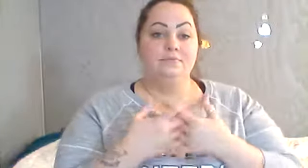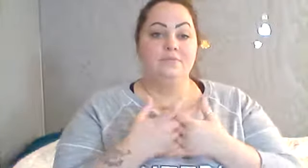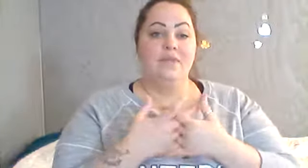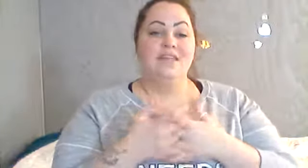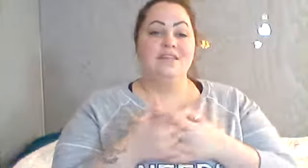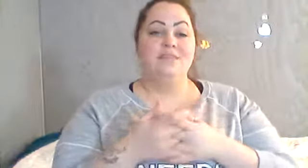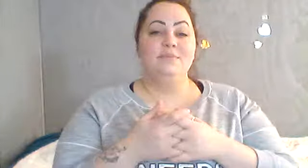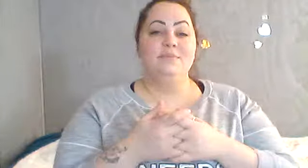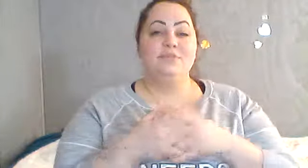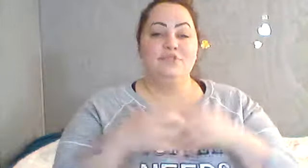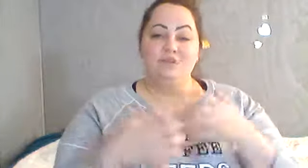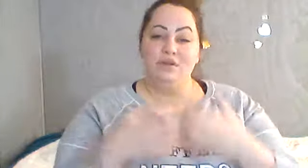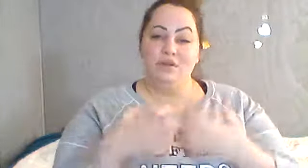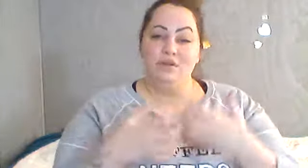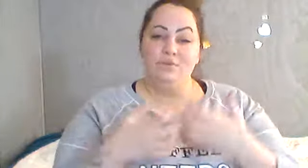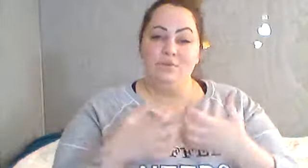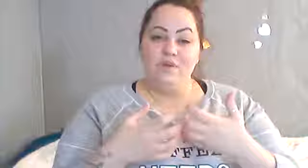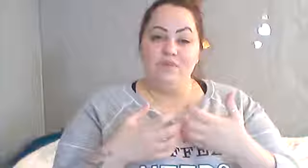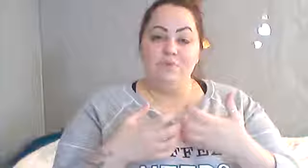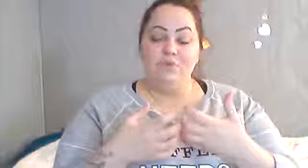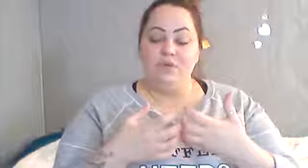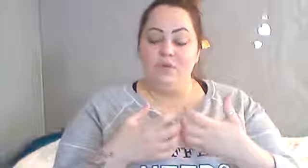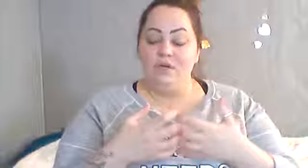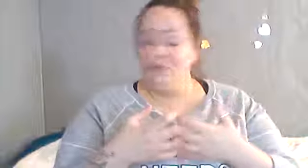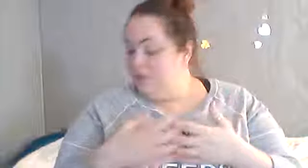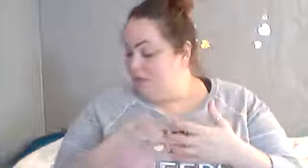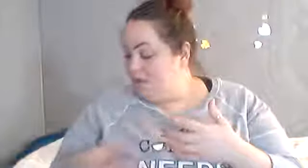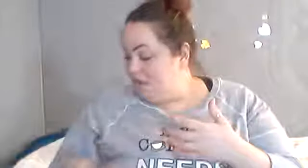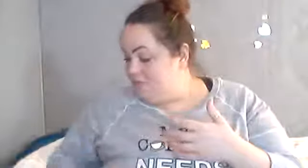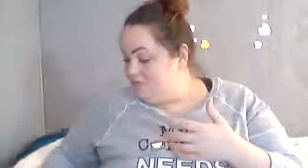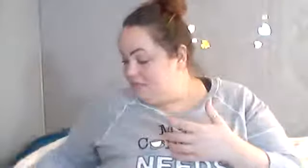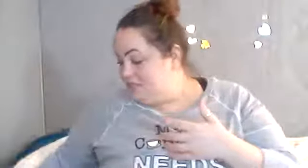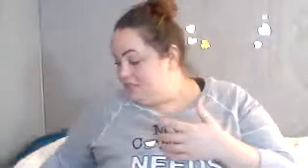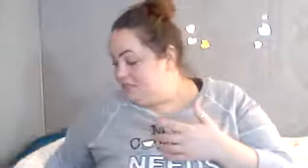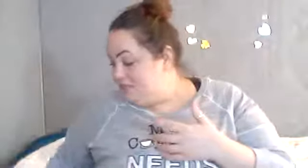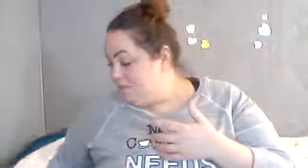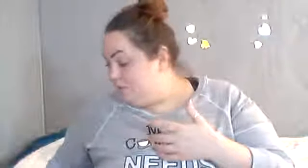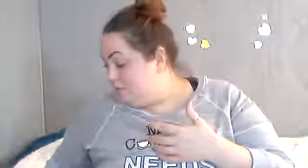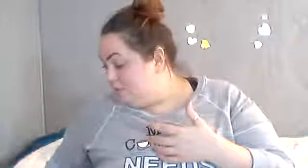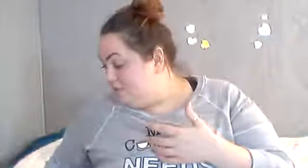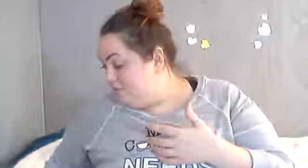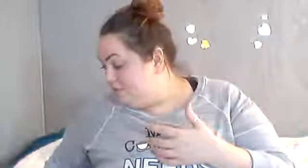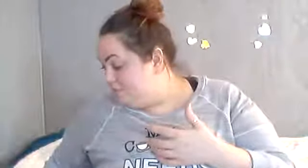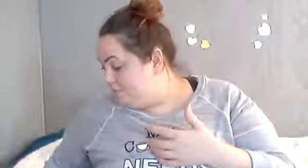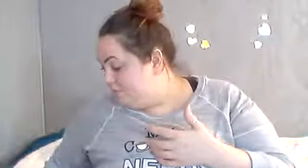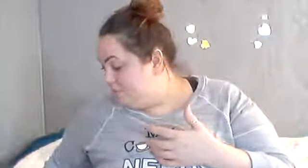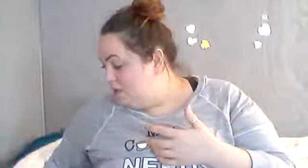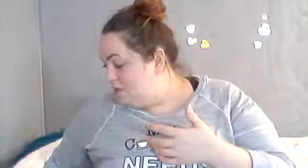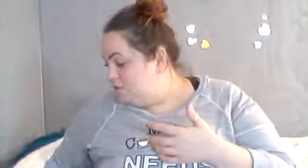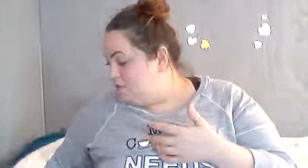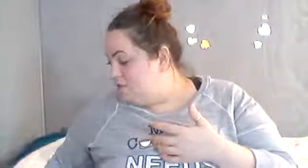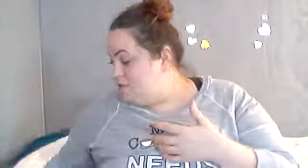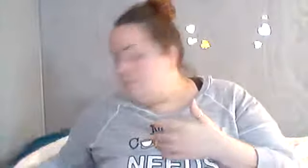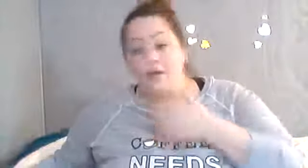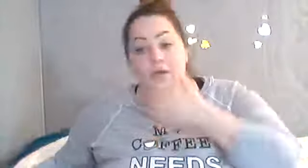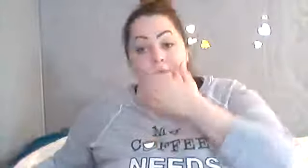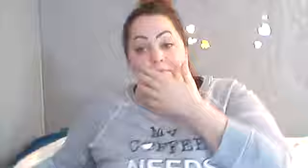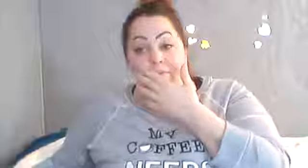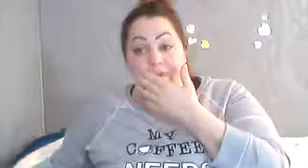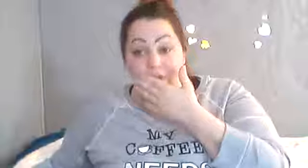And I think some people are struggling with the bookwork. Dawn Signs didn't want to work on my phone. So, Marin, you